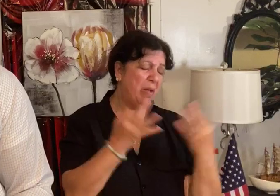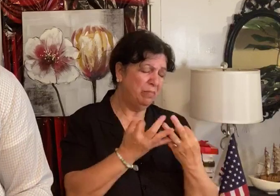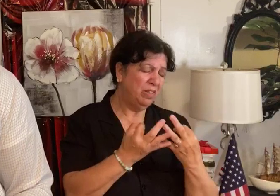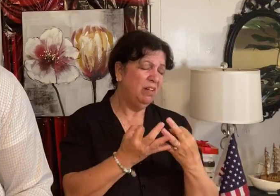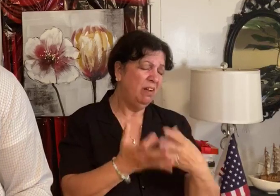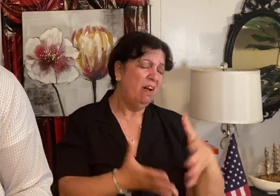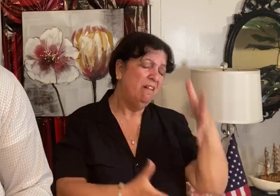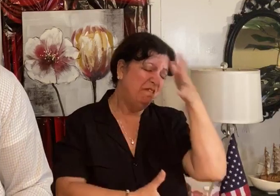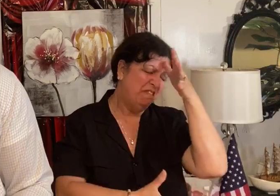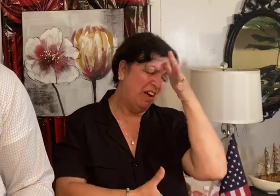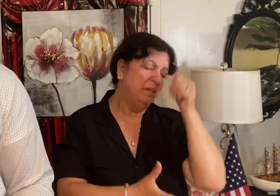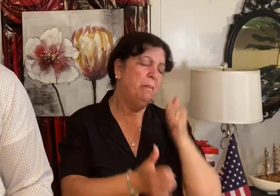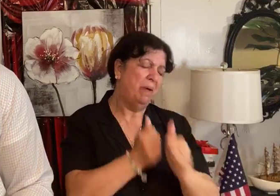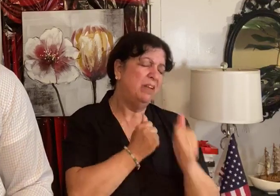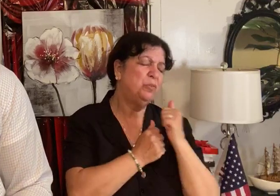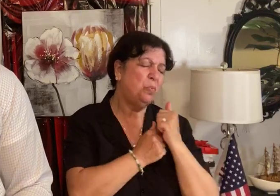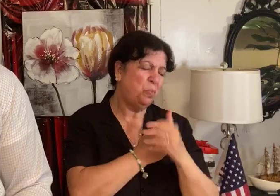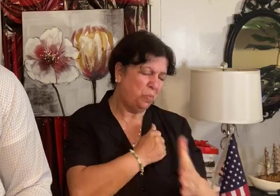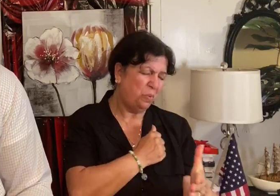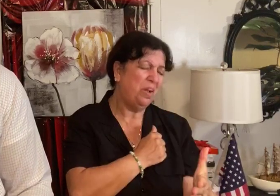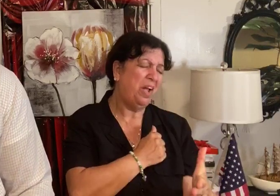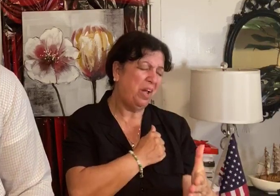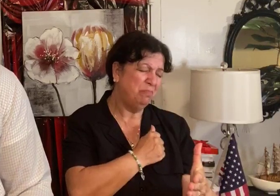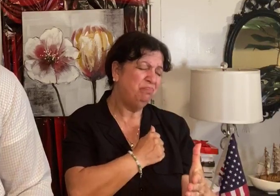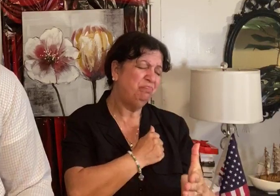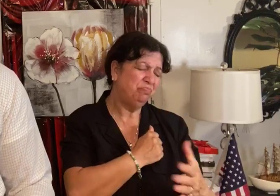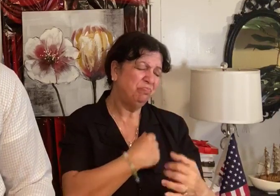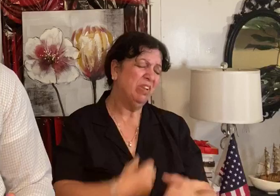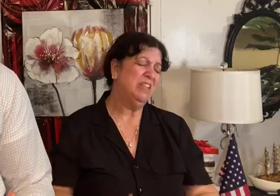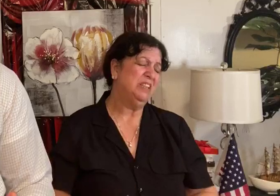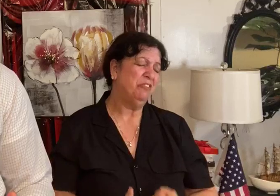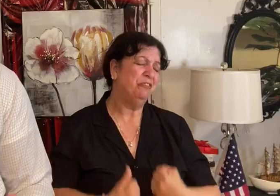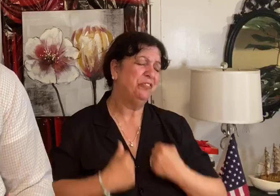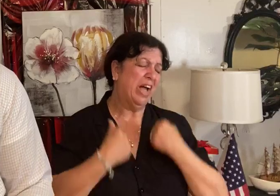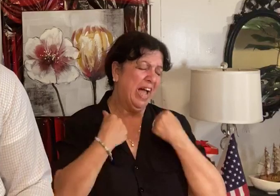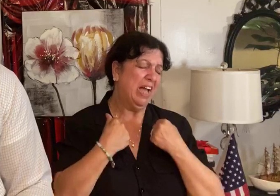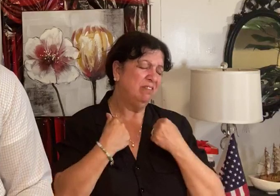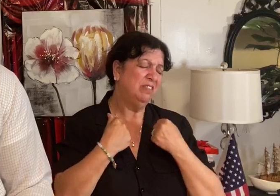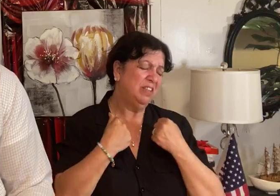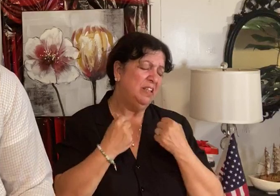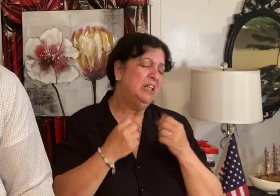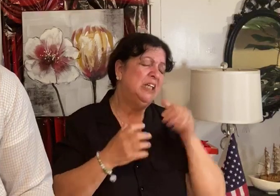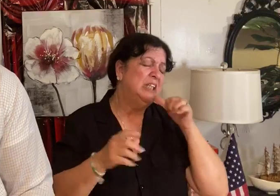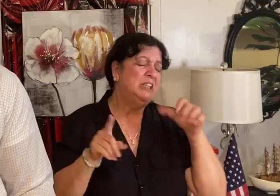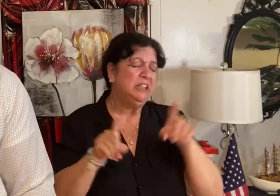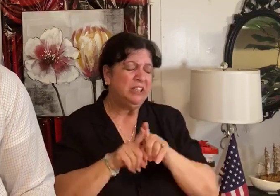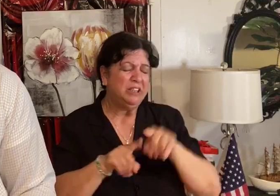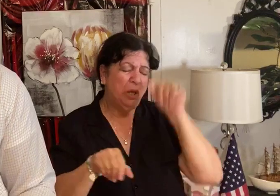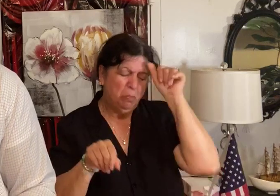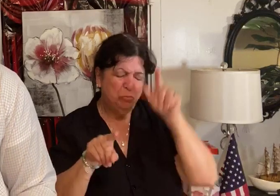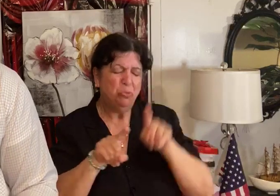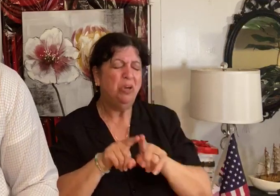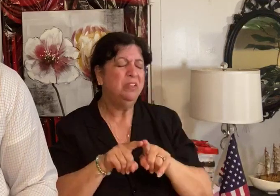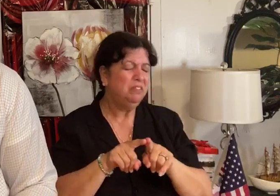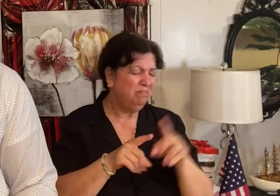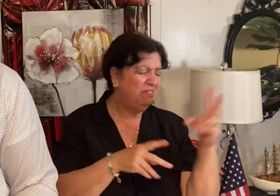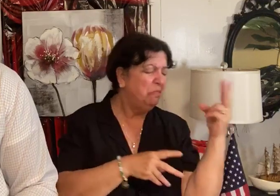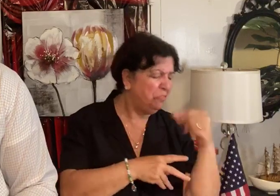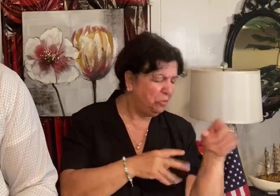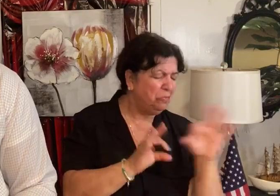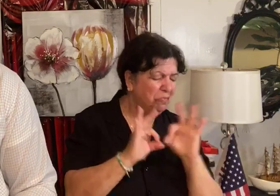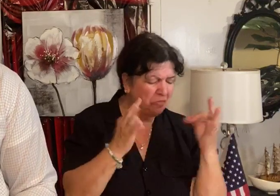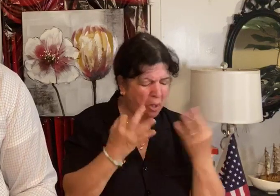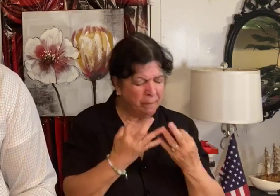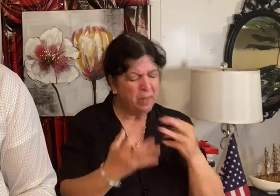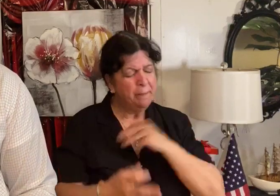Juan Gonzalez, Lord. And he survived by her sister, his brother, and others. And Lord God,